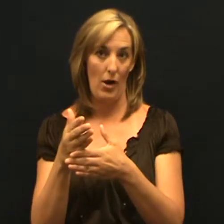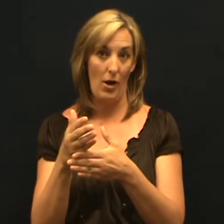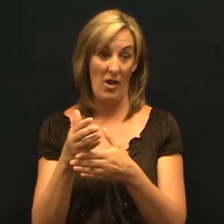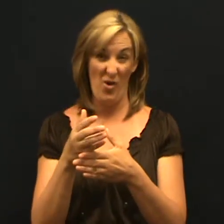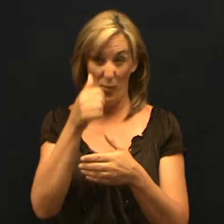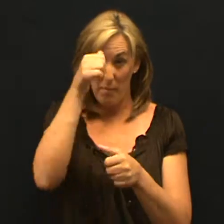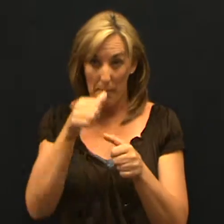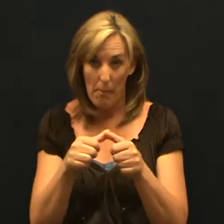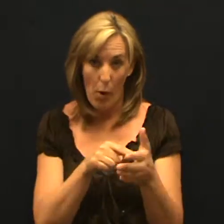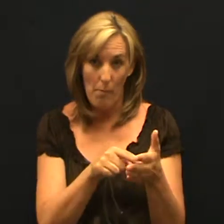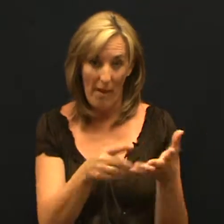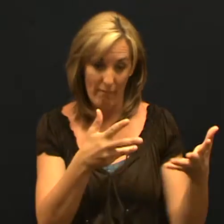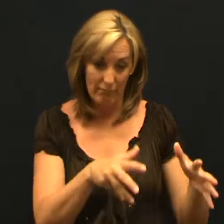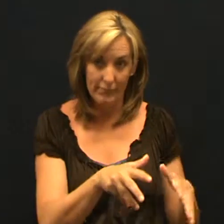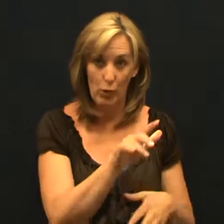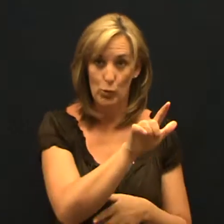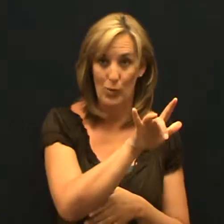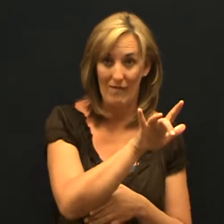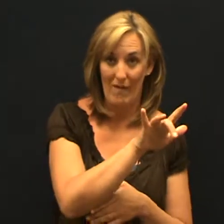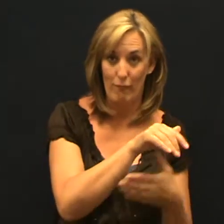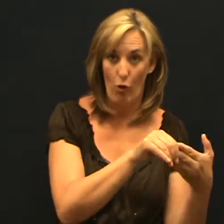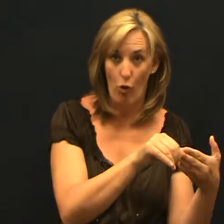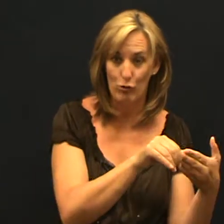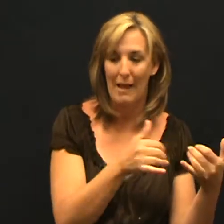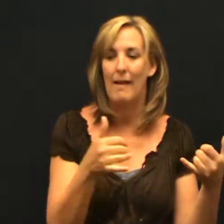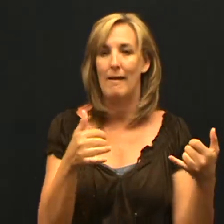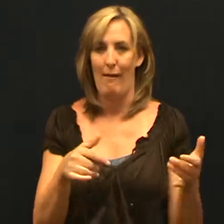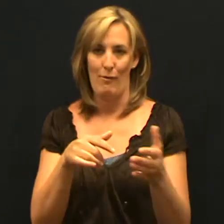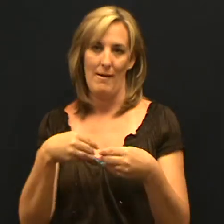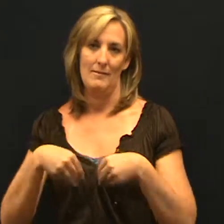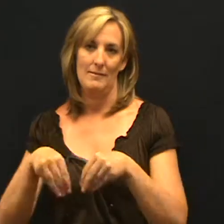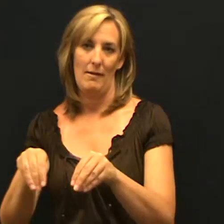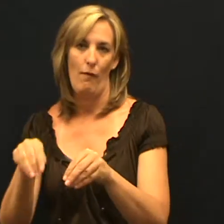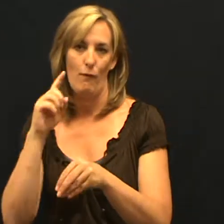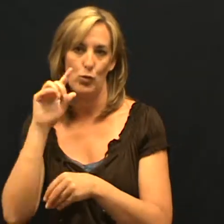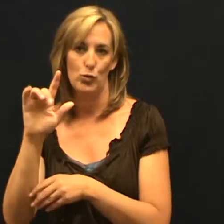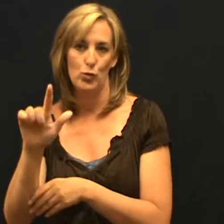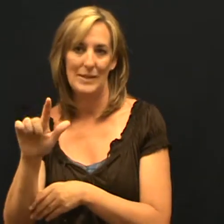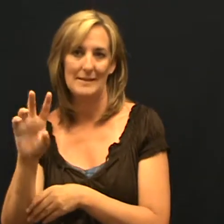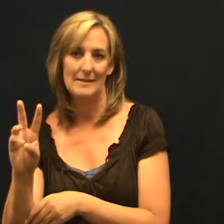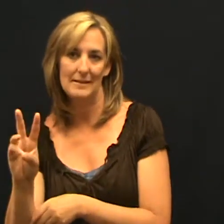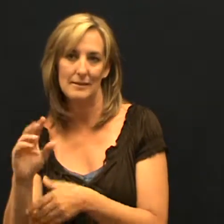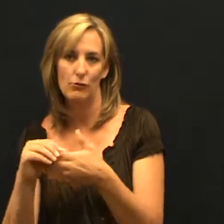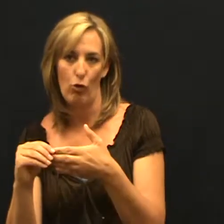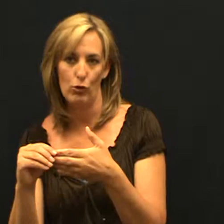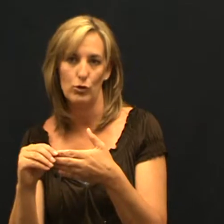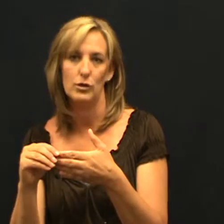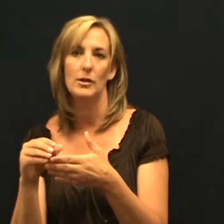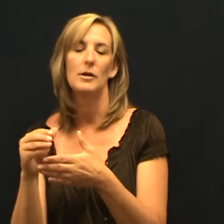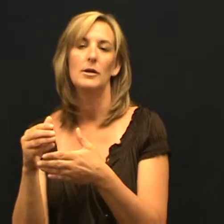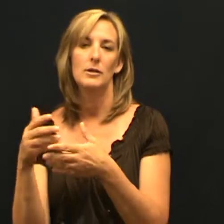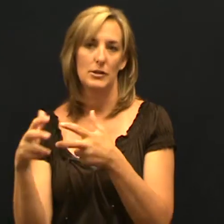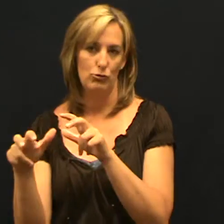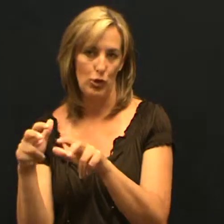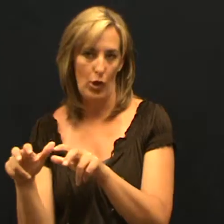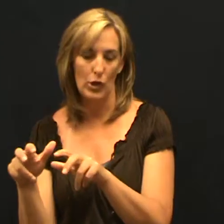for it. So what we do is we record the cash. Remember, that's an asset increasing. And we show